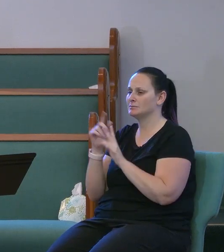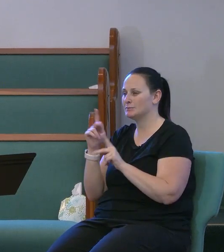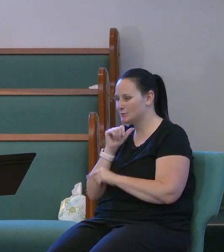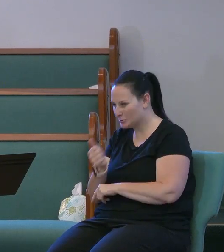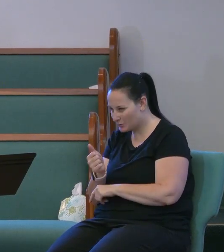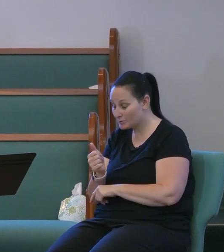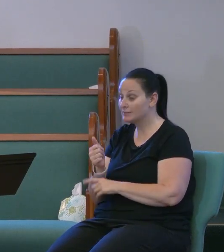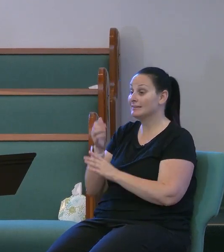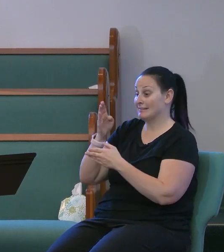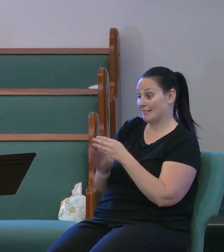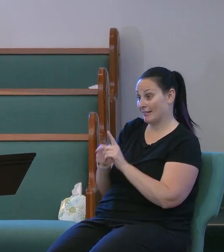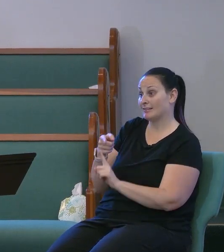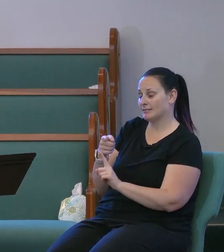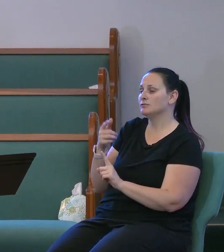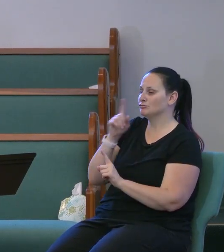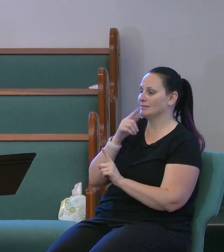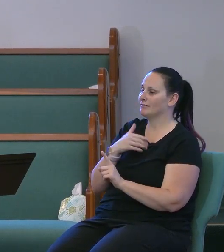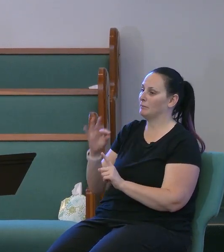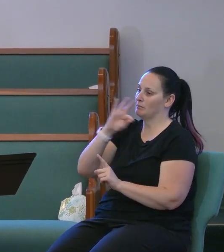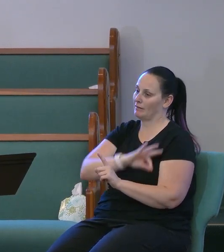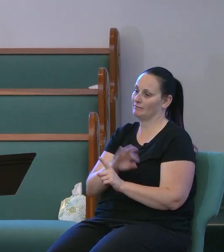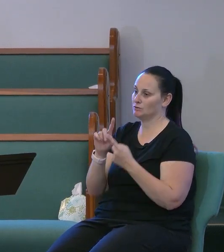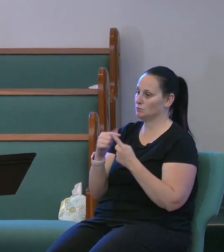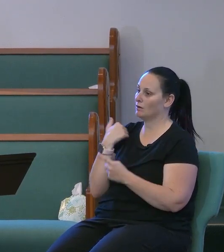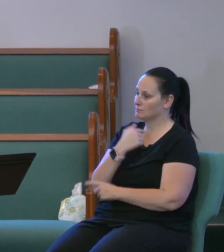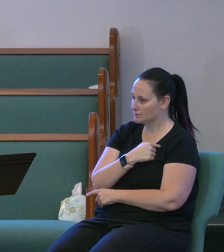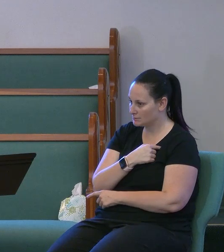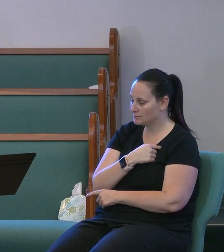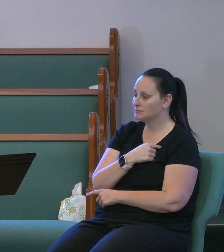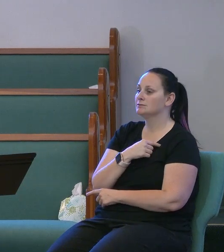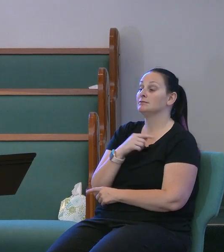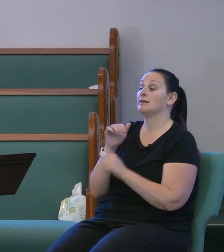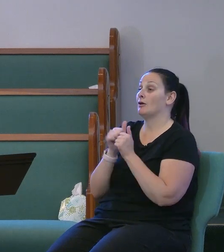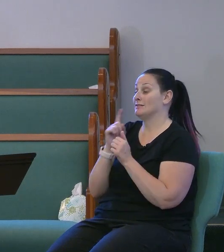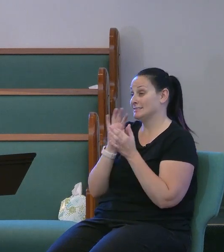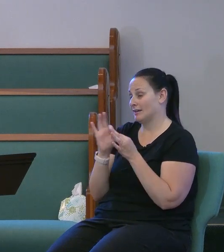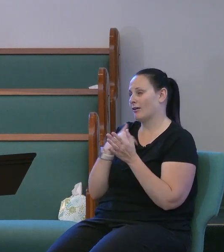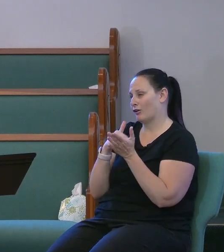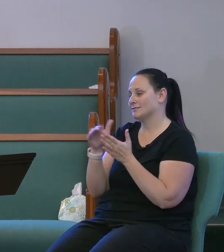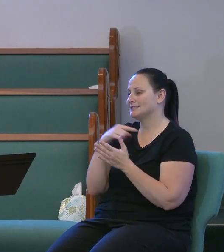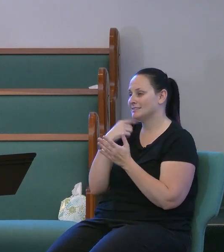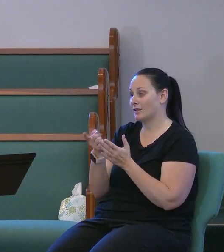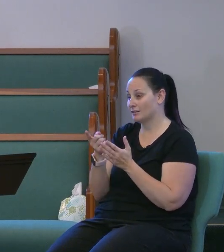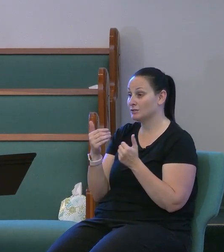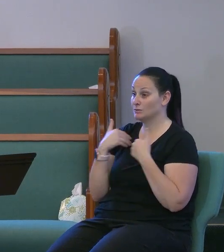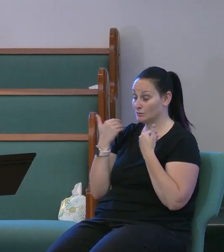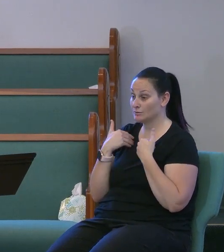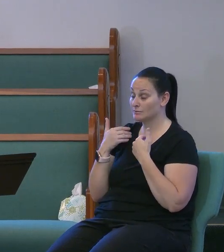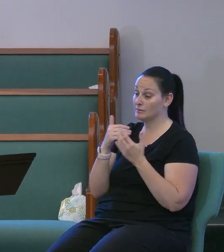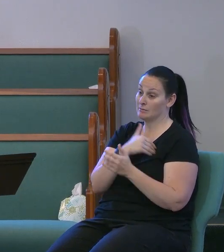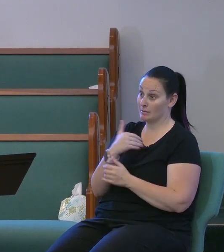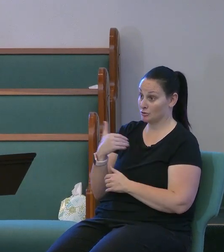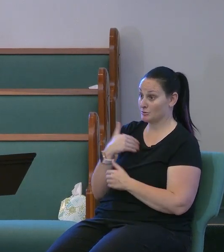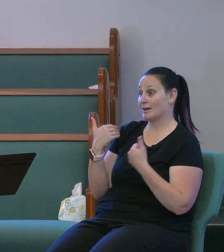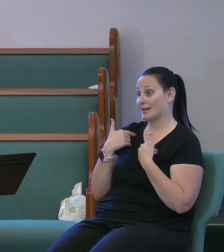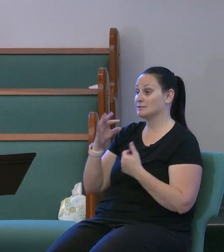the end, there is a benefit to us. Another way to say that I often tell youth is membership has